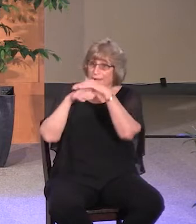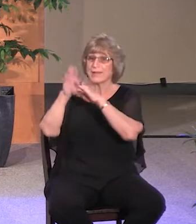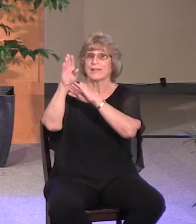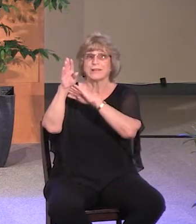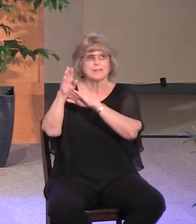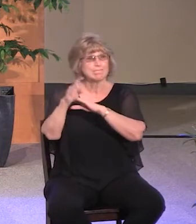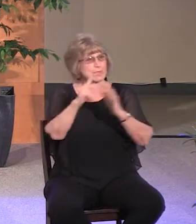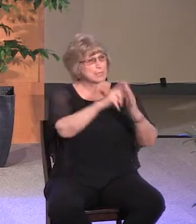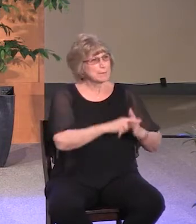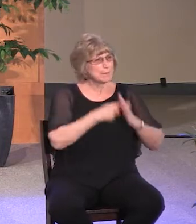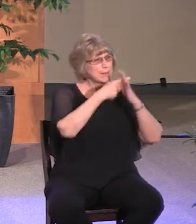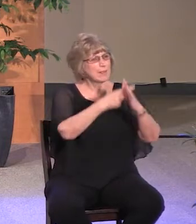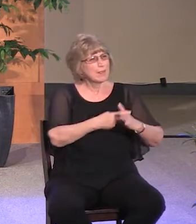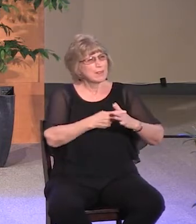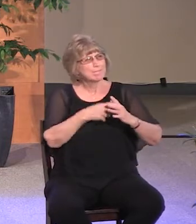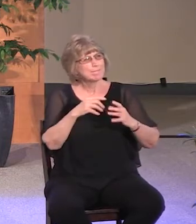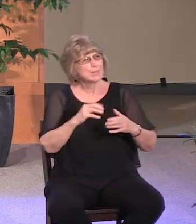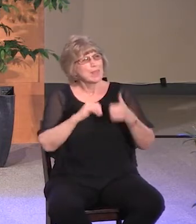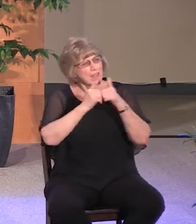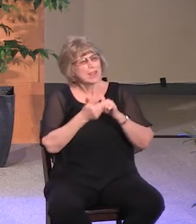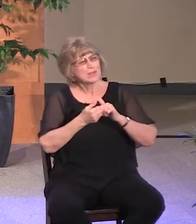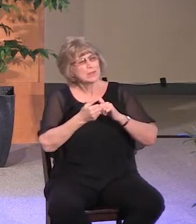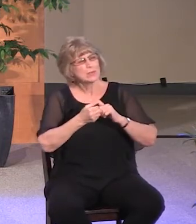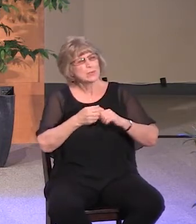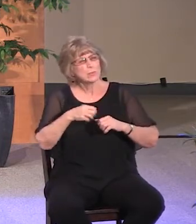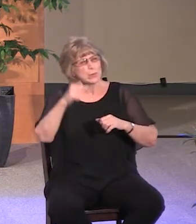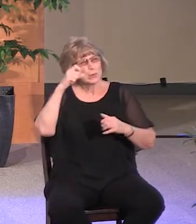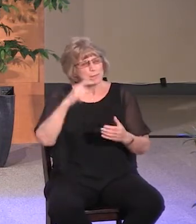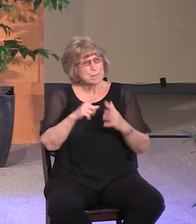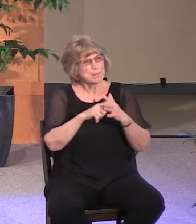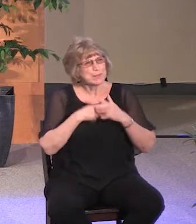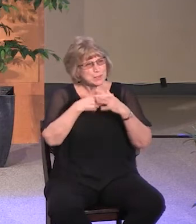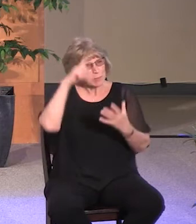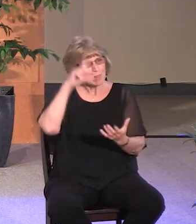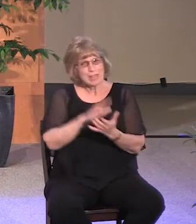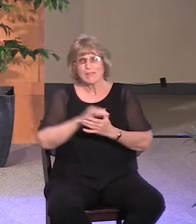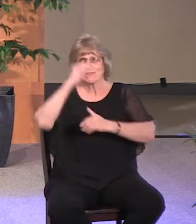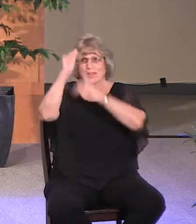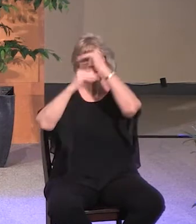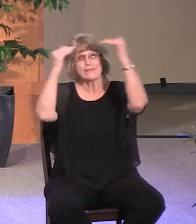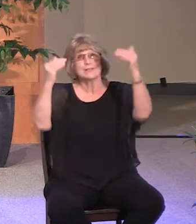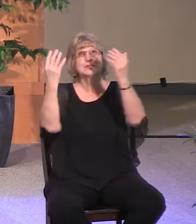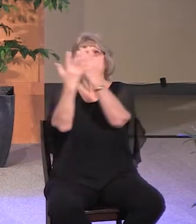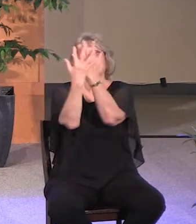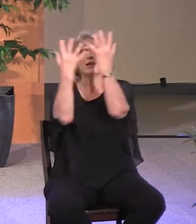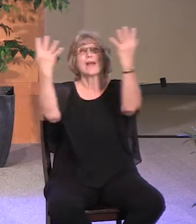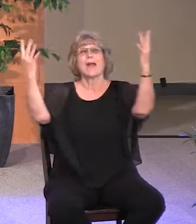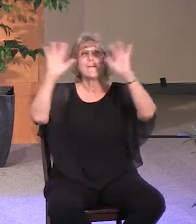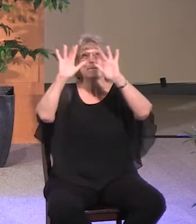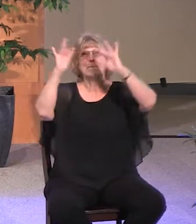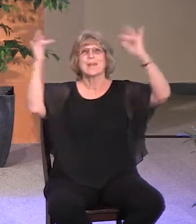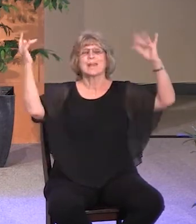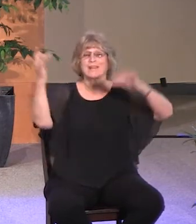believe that this is the concept of heaven? You know, the one surrounded by the pearly gates, St. Peter as the